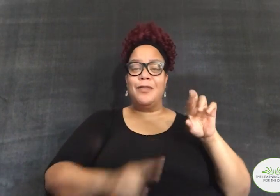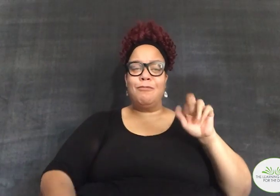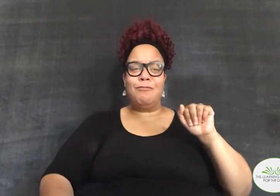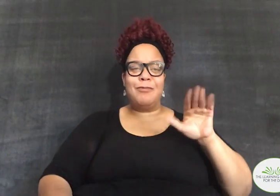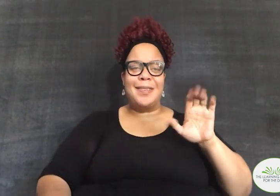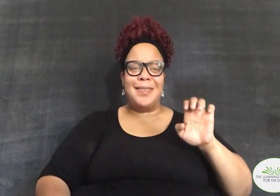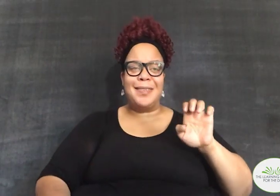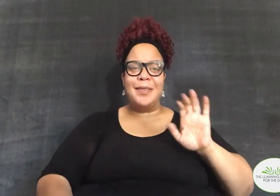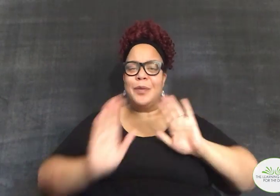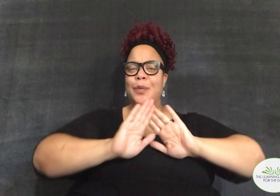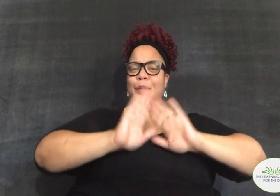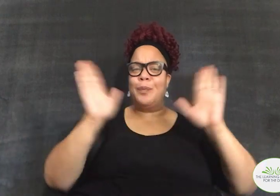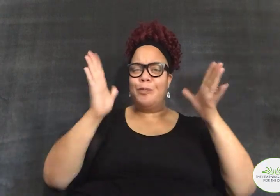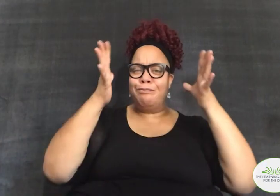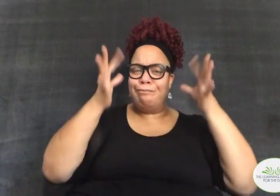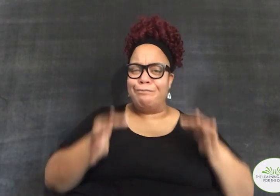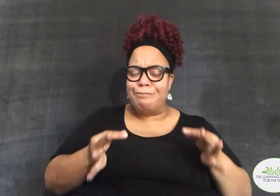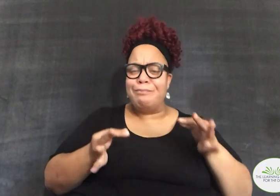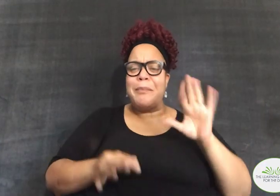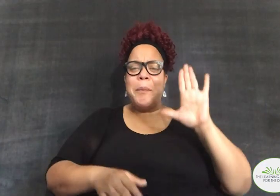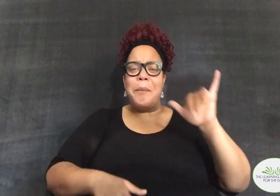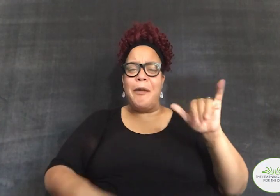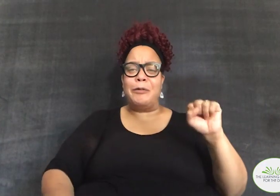to thrive, no matter where they live.